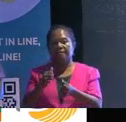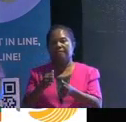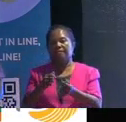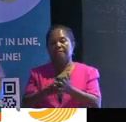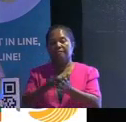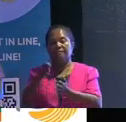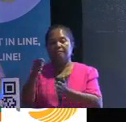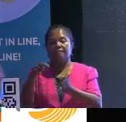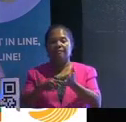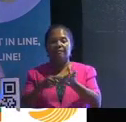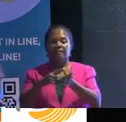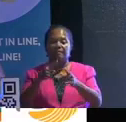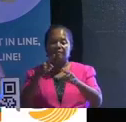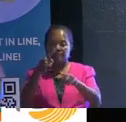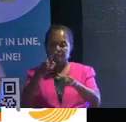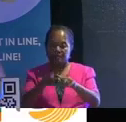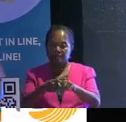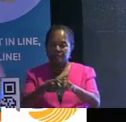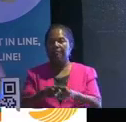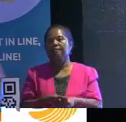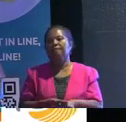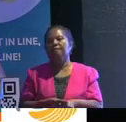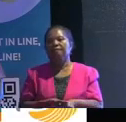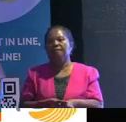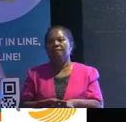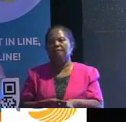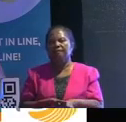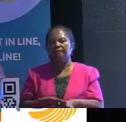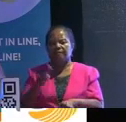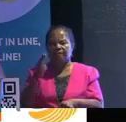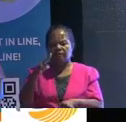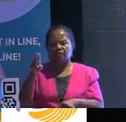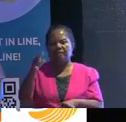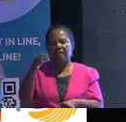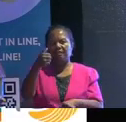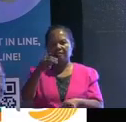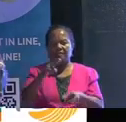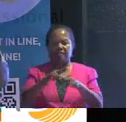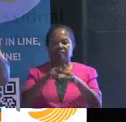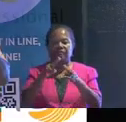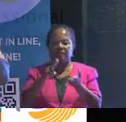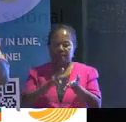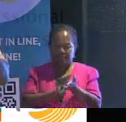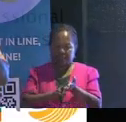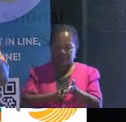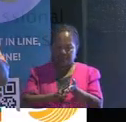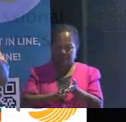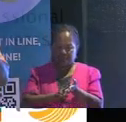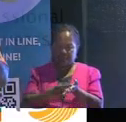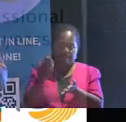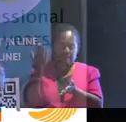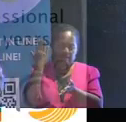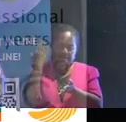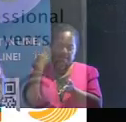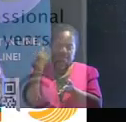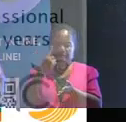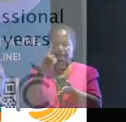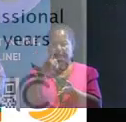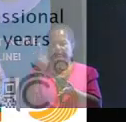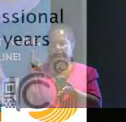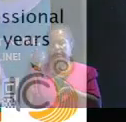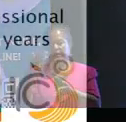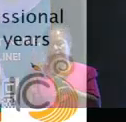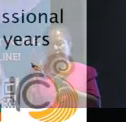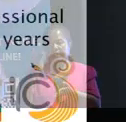the tax, that marginal tax rate spread over 26 fortnights. So the first, before the 1/1/93, it